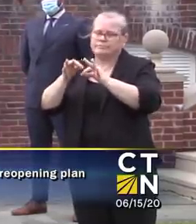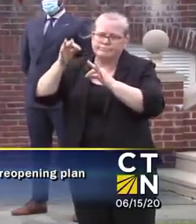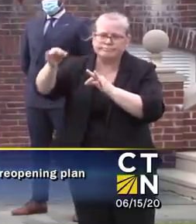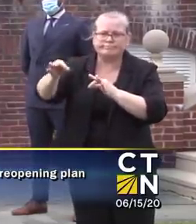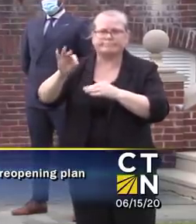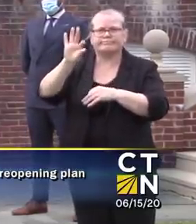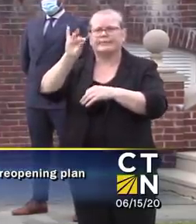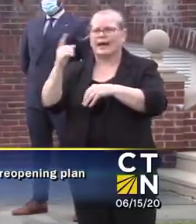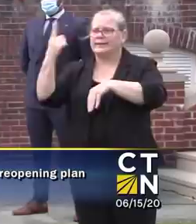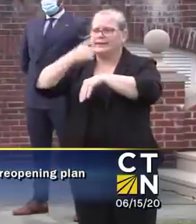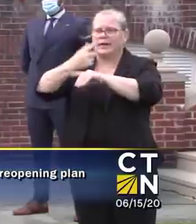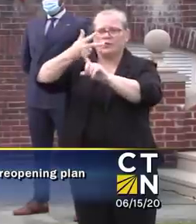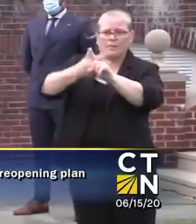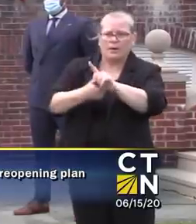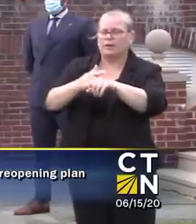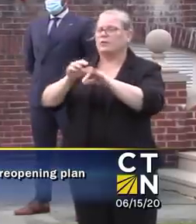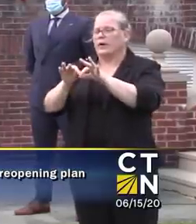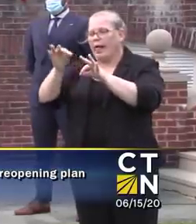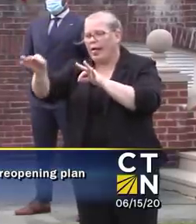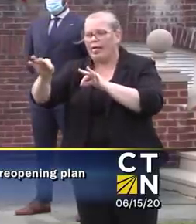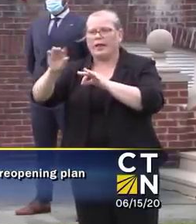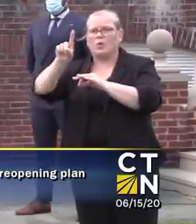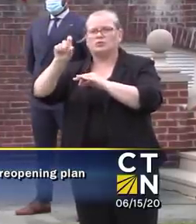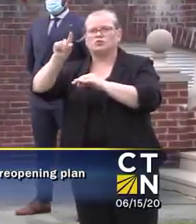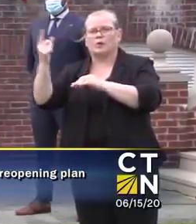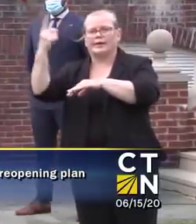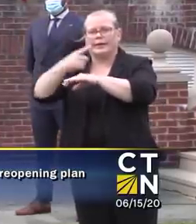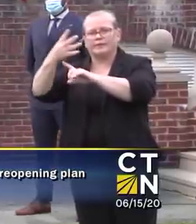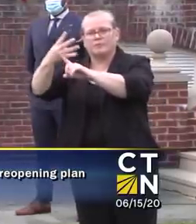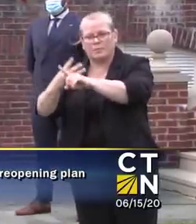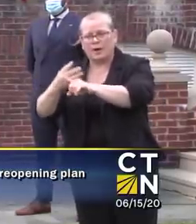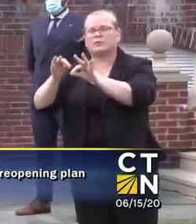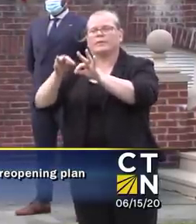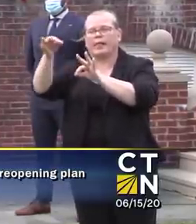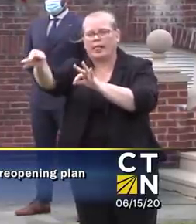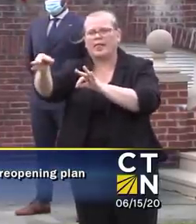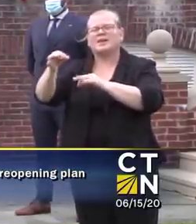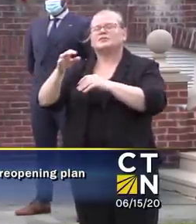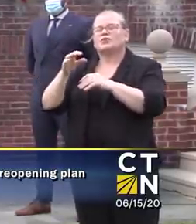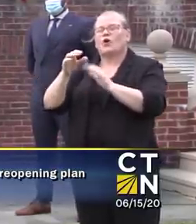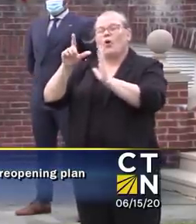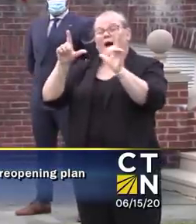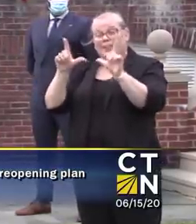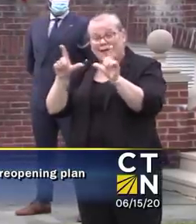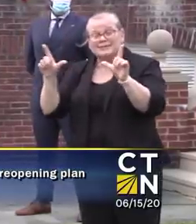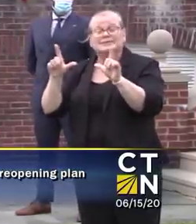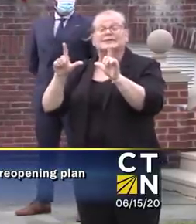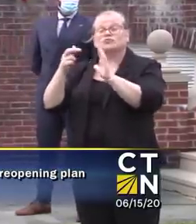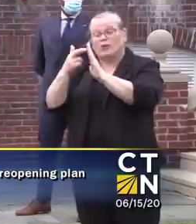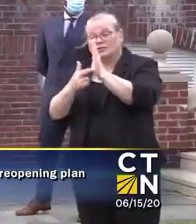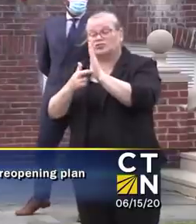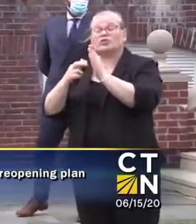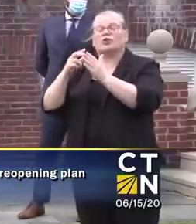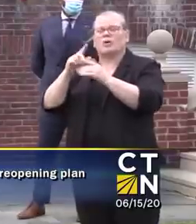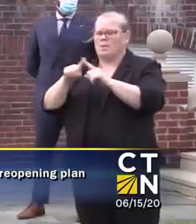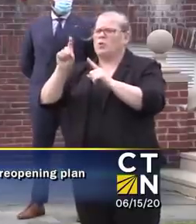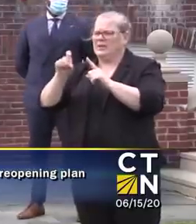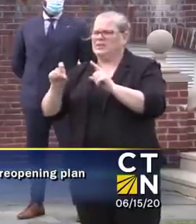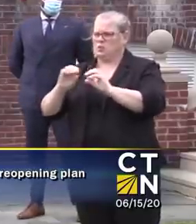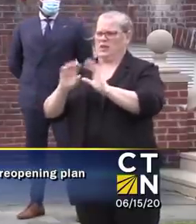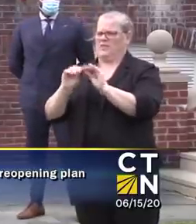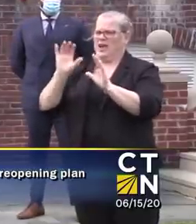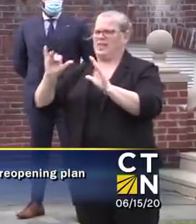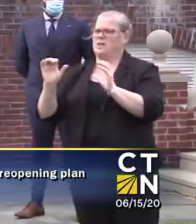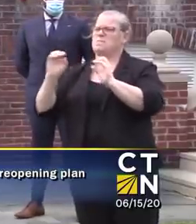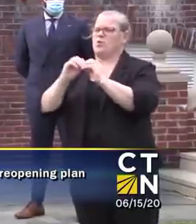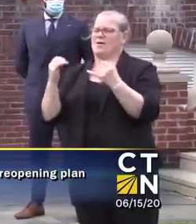to re-register or get your license renewed, but we've got to add more clarity on that. Governor, in addition to